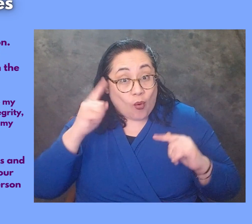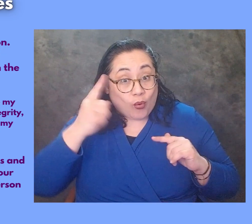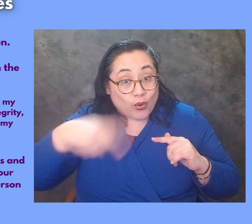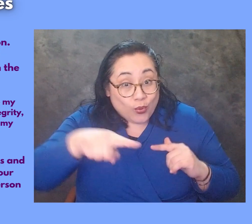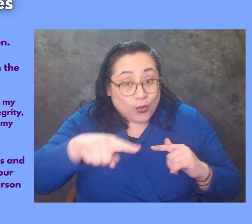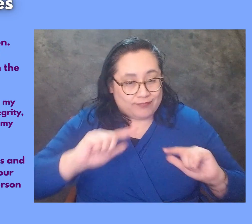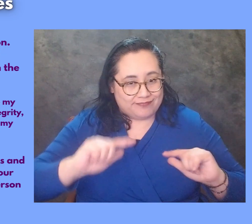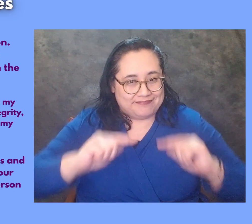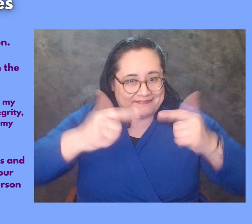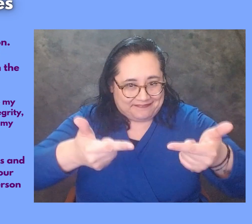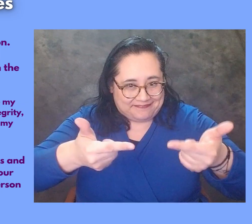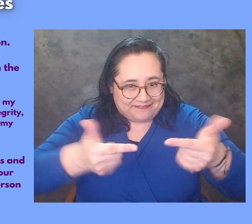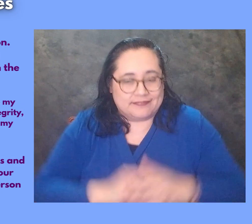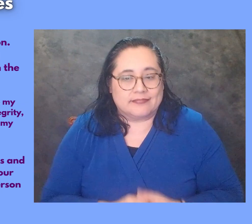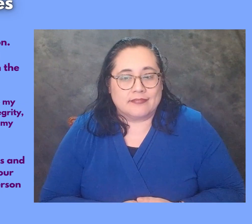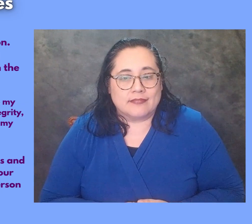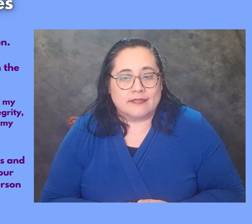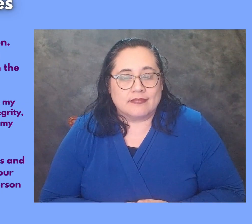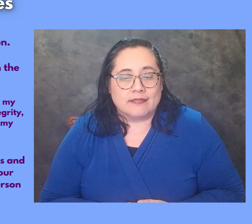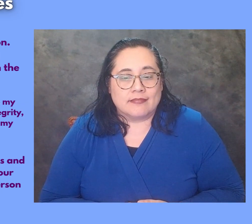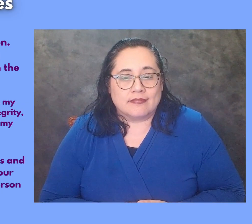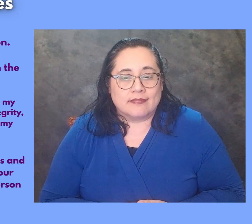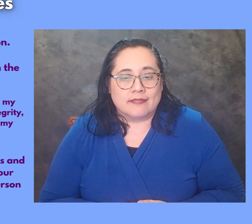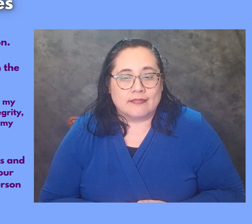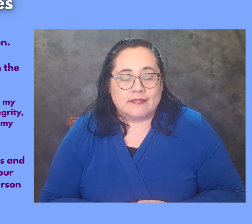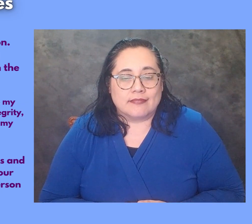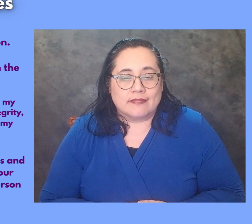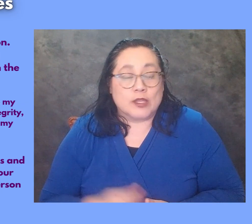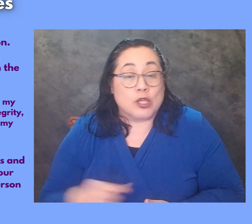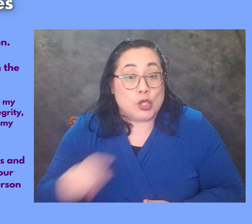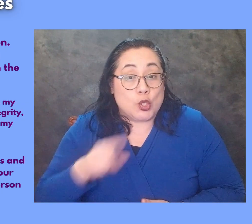And so now for you,